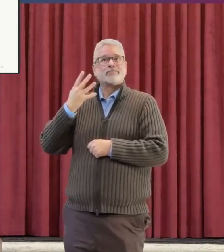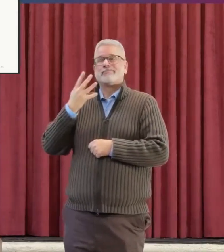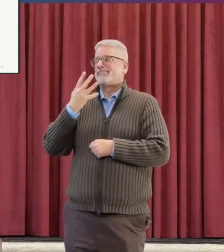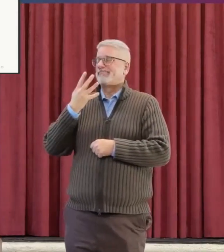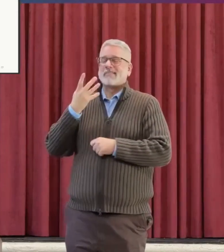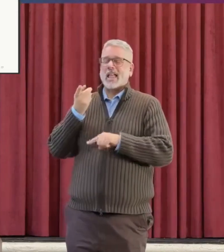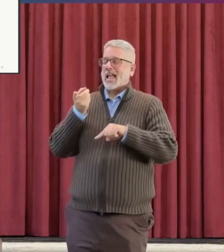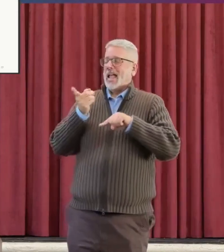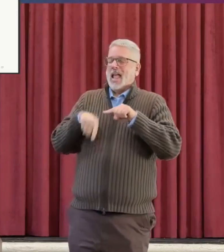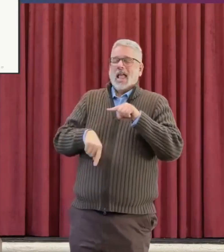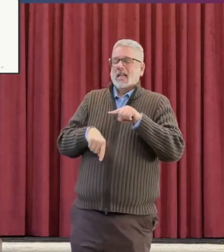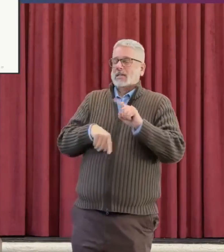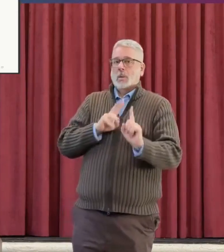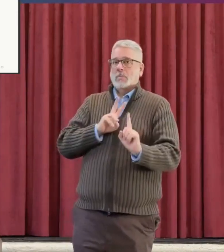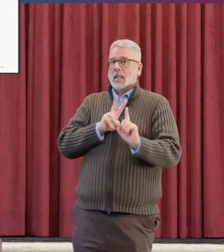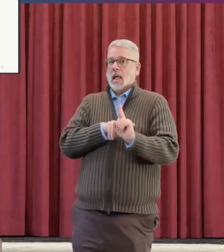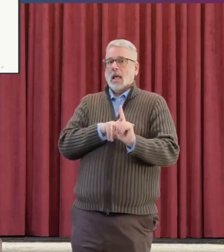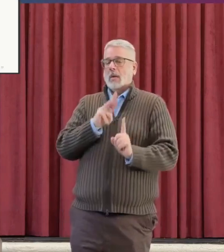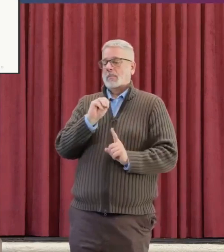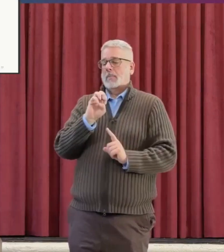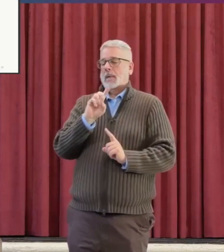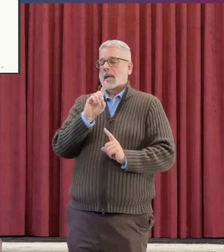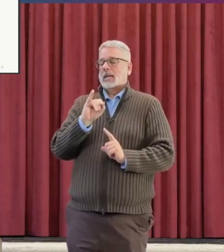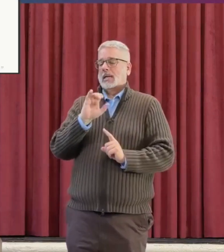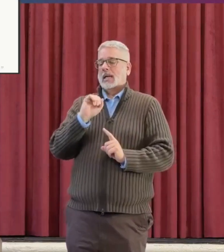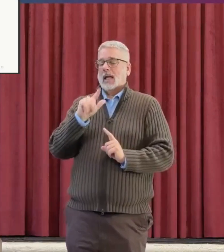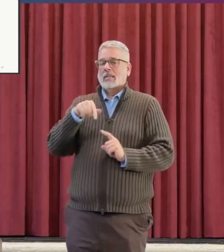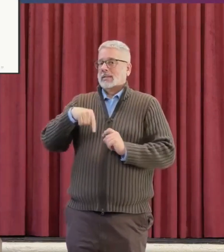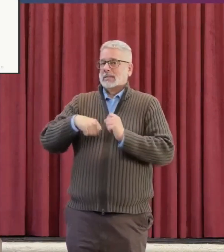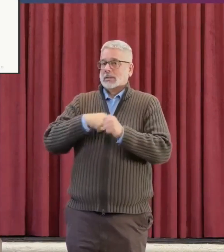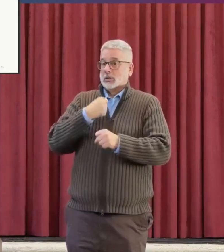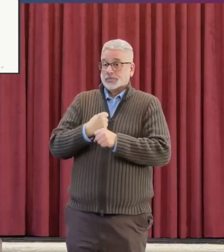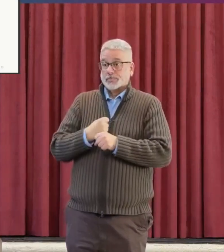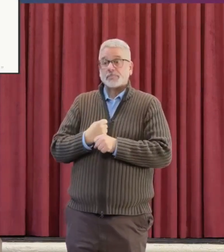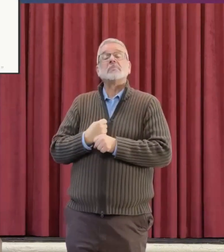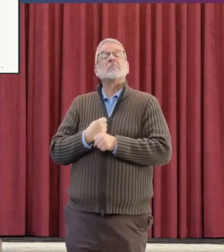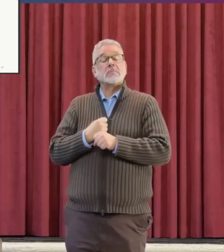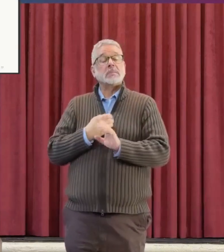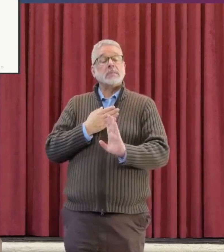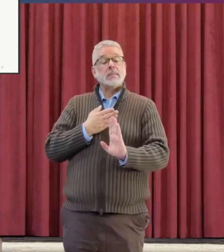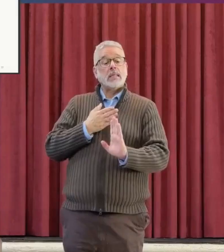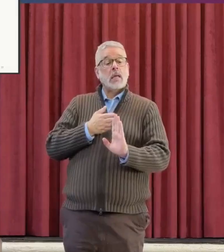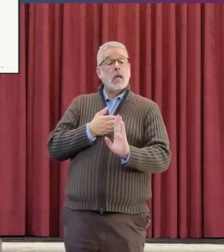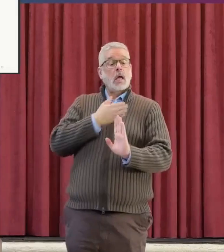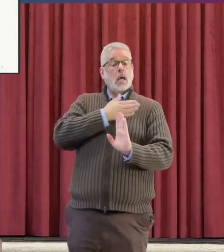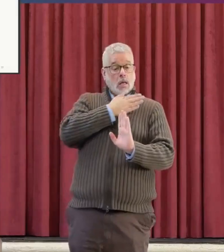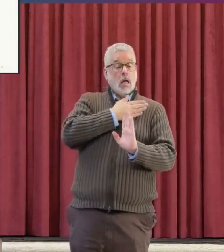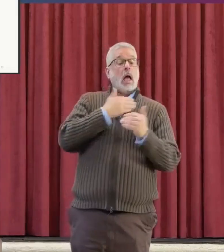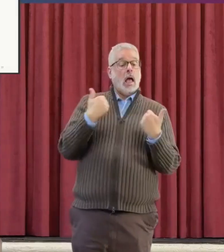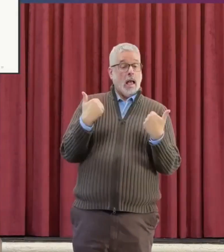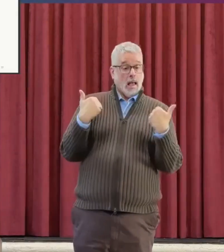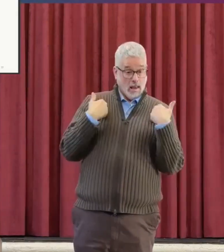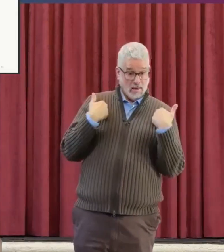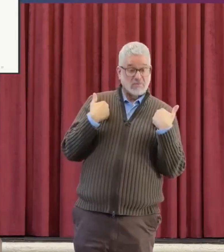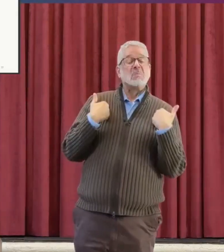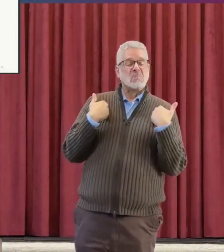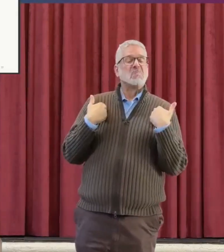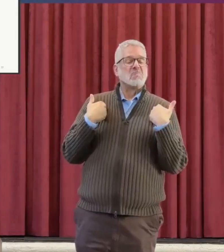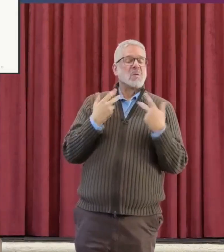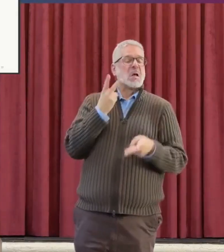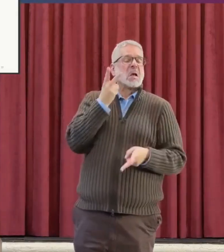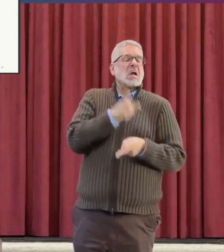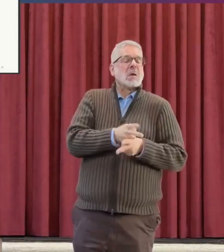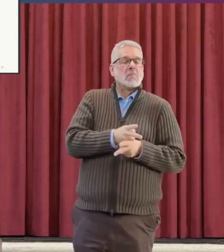apply for Medi-Cal now, this year. If you had Medi-Cal already, you can keep it, but